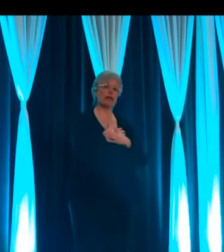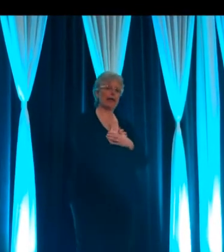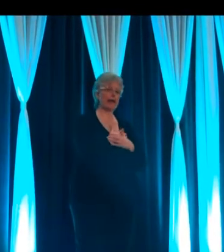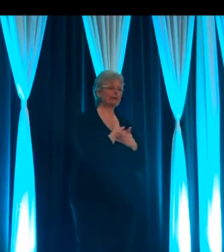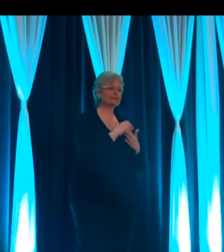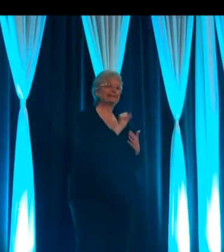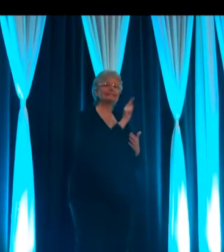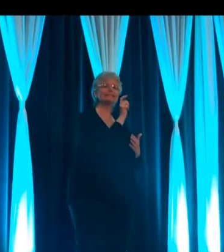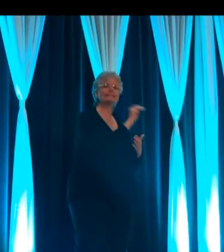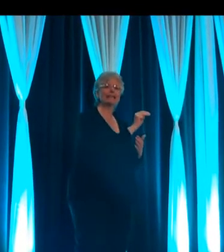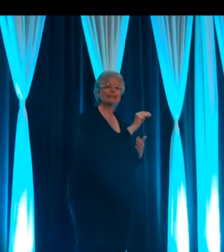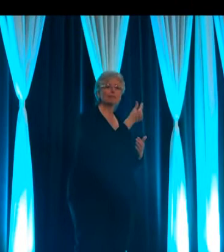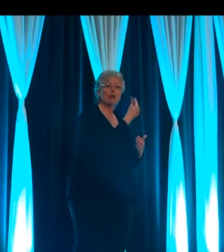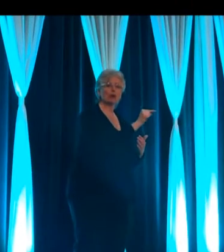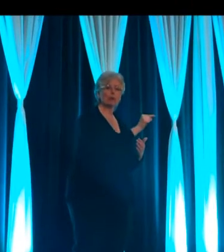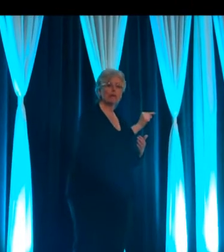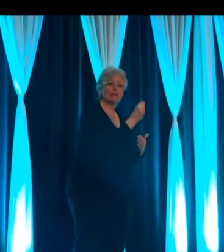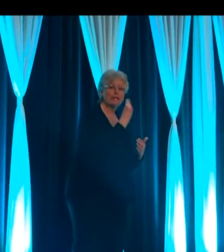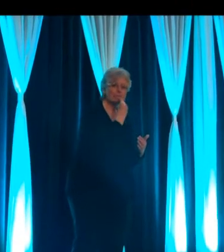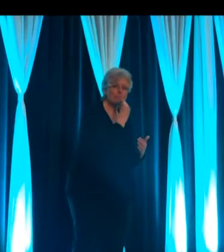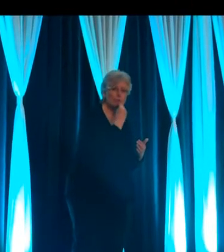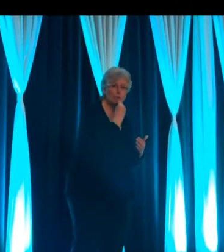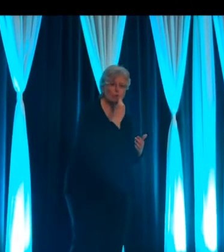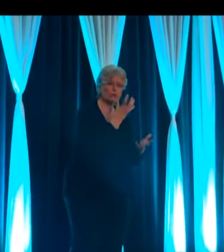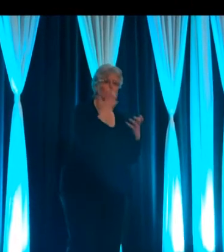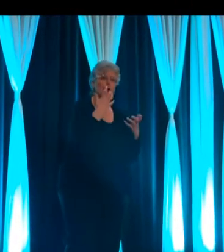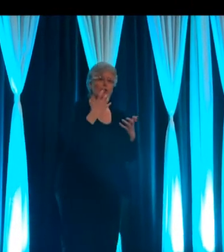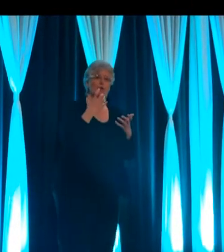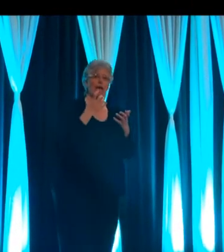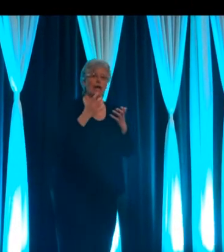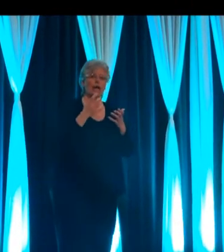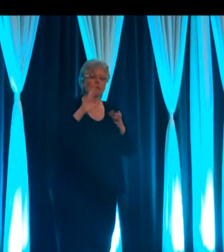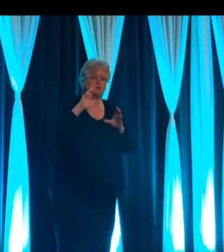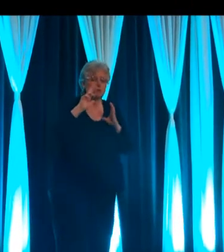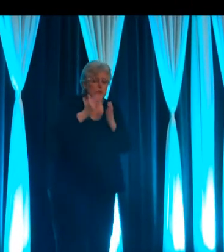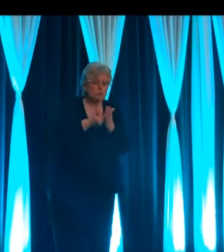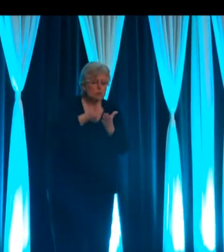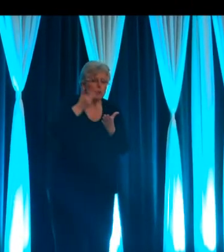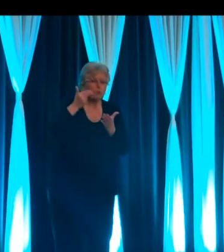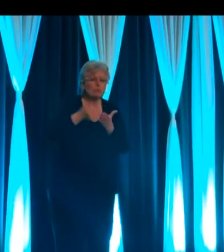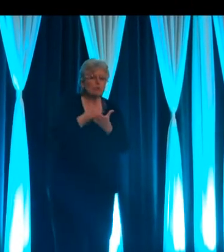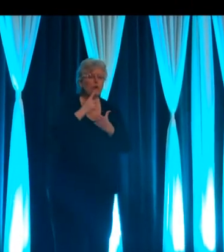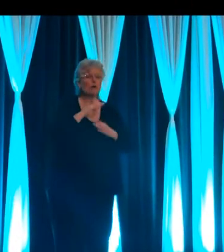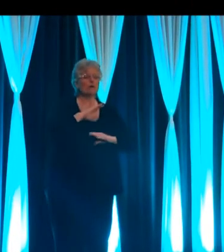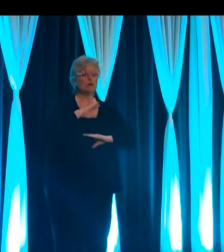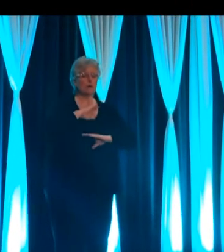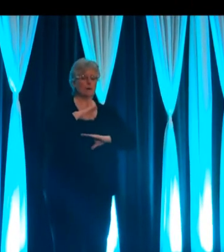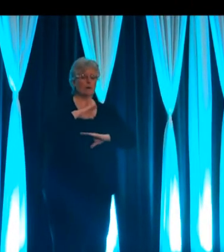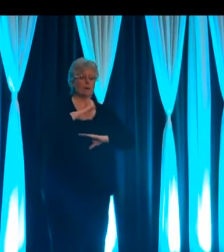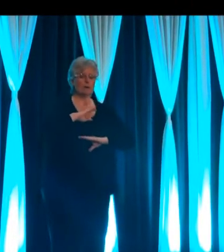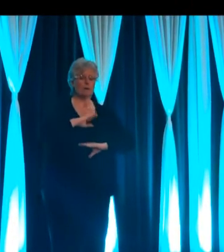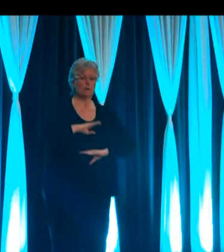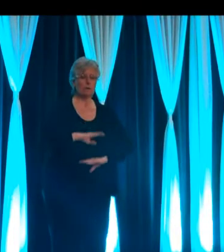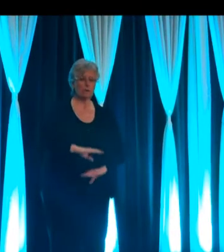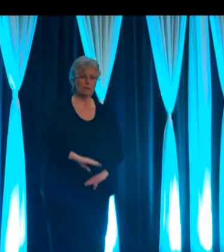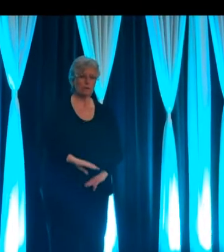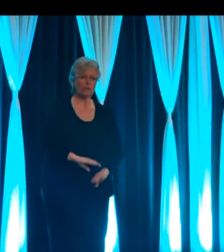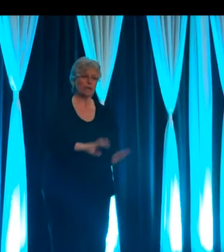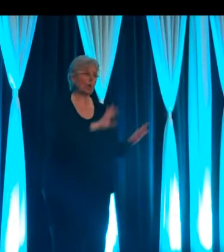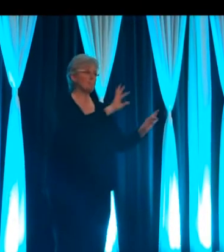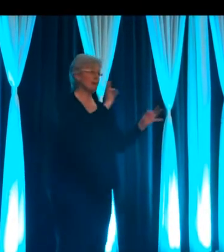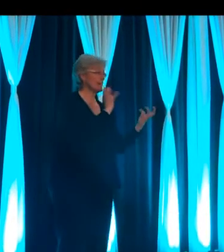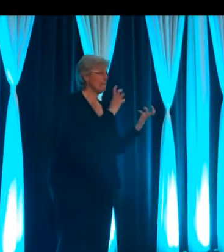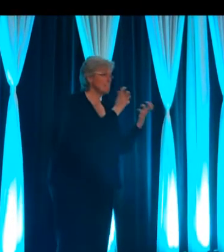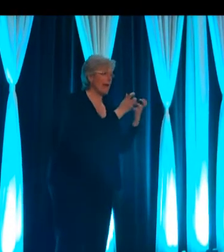does that. And you want to have some, maybe you need to have some soup to soothe yourself. So it's really about choosing things that are more healing